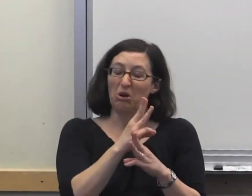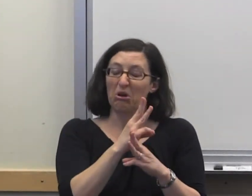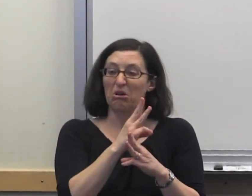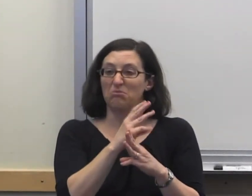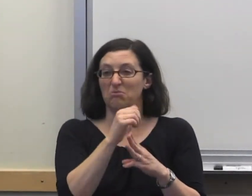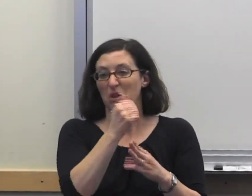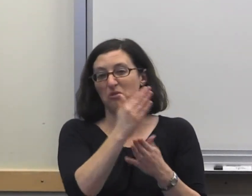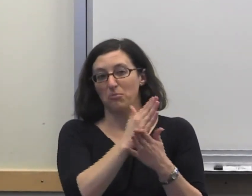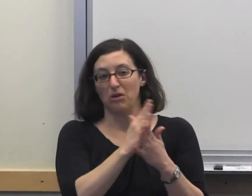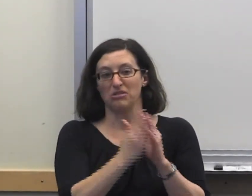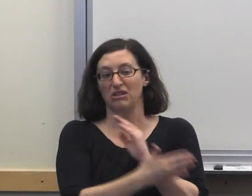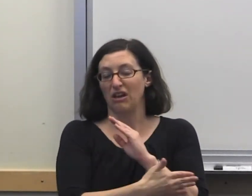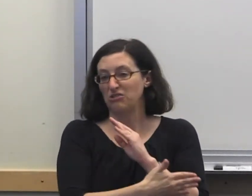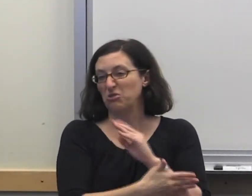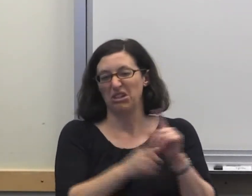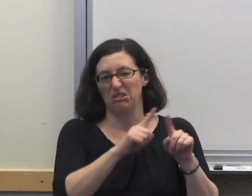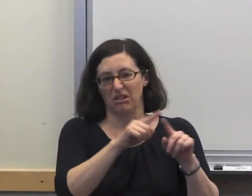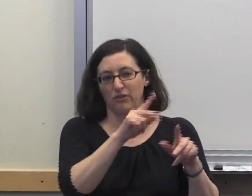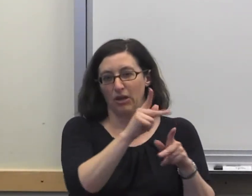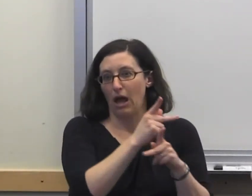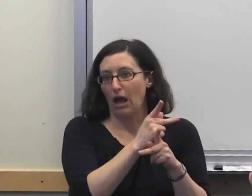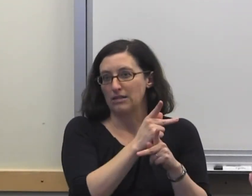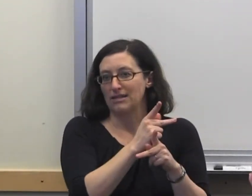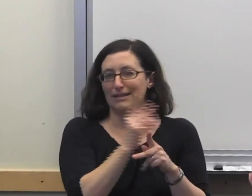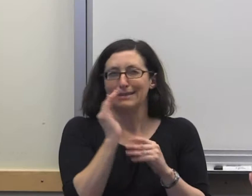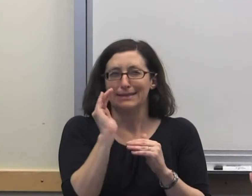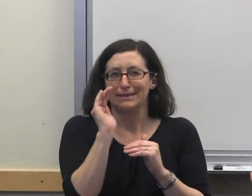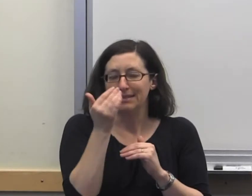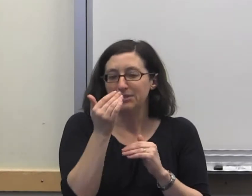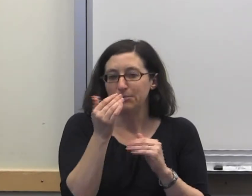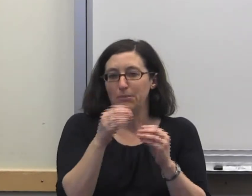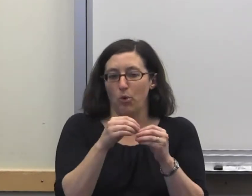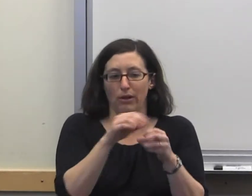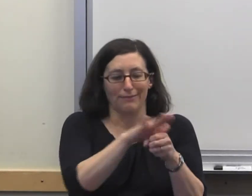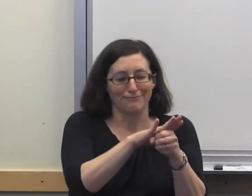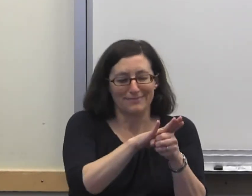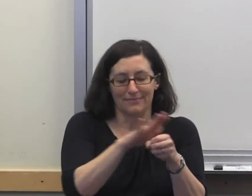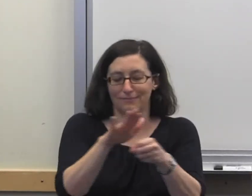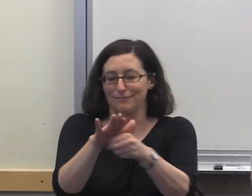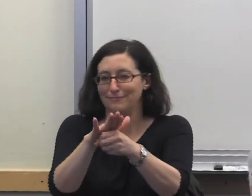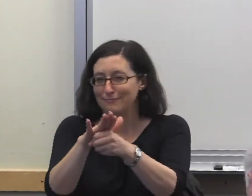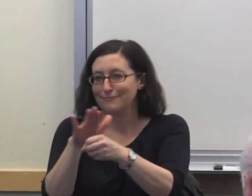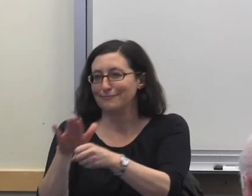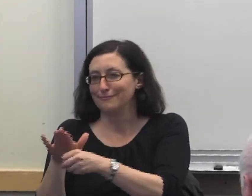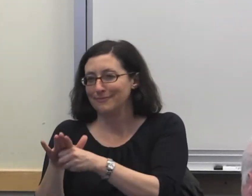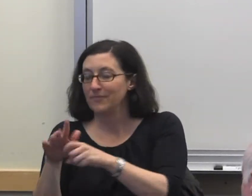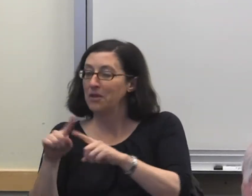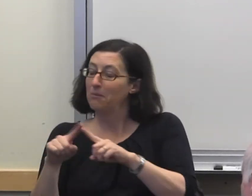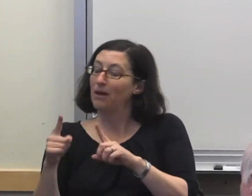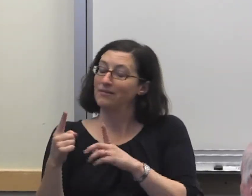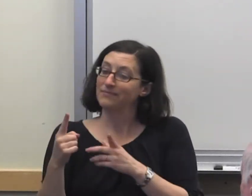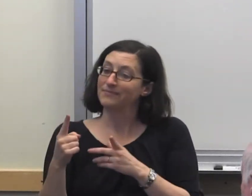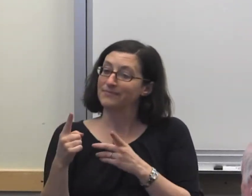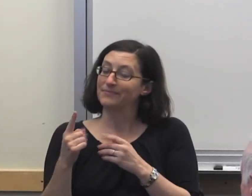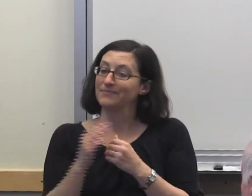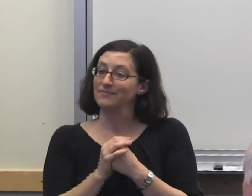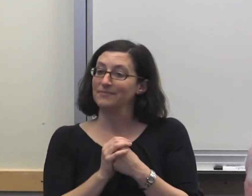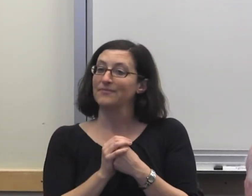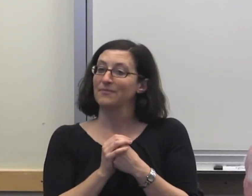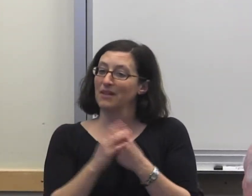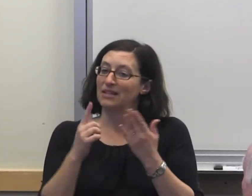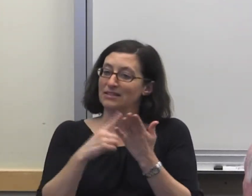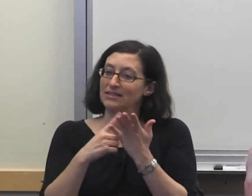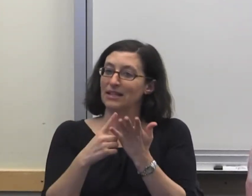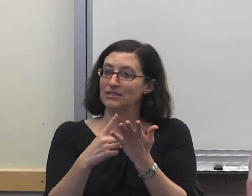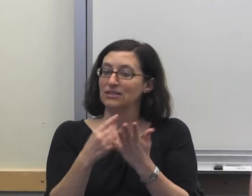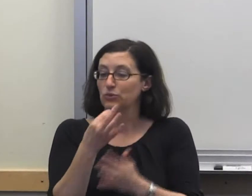It seems to, to be a regional kind of conversation. But we'll be talking more